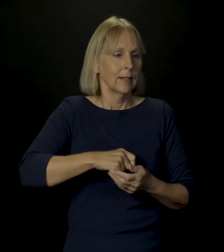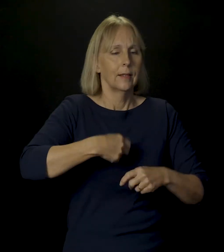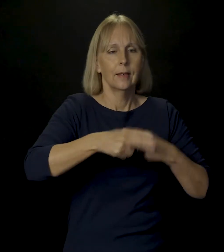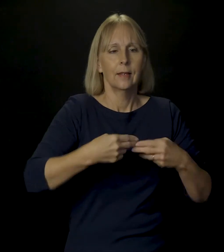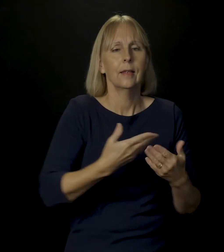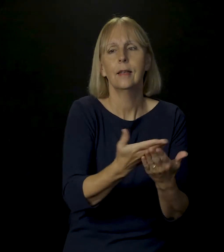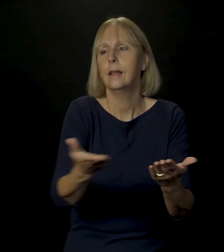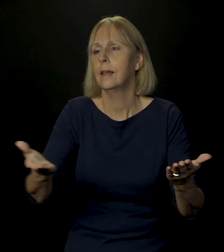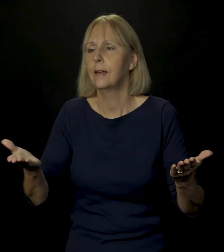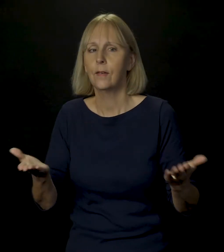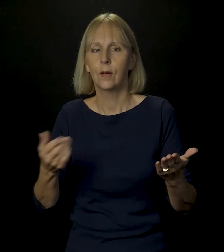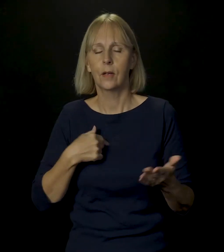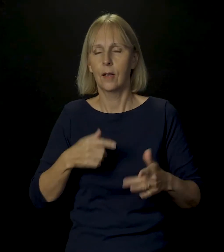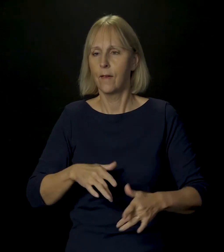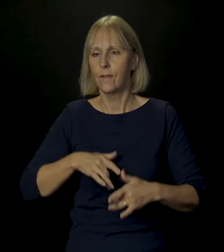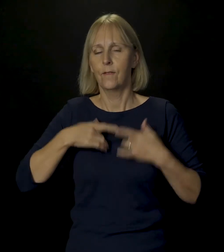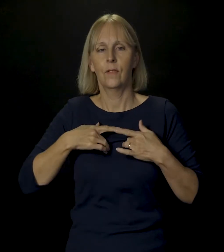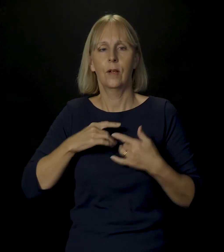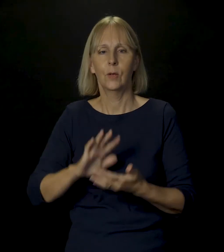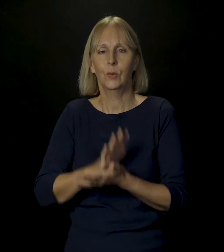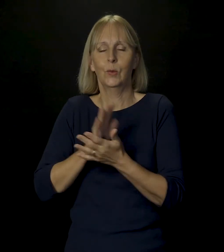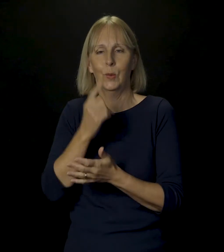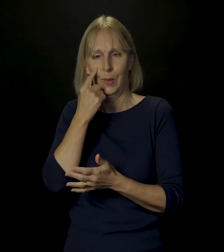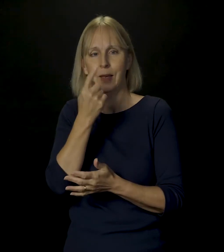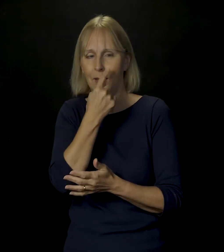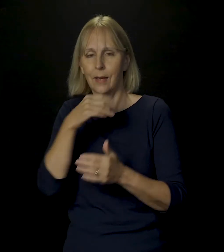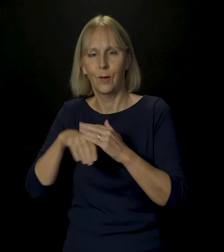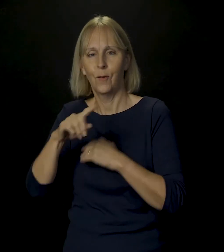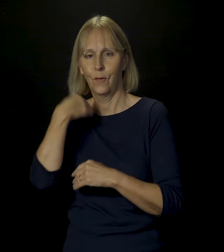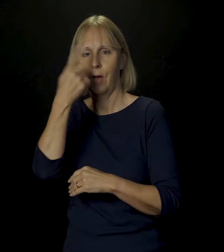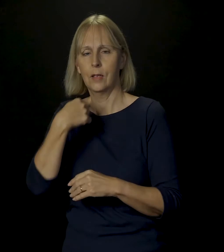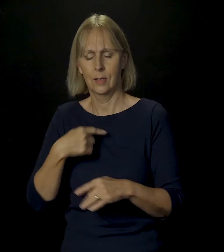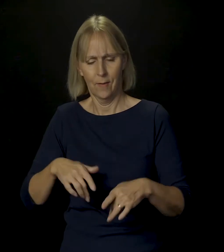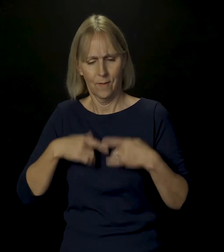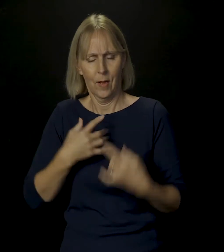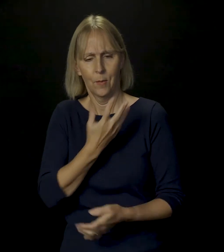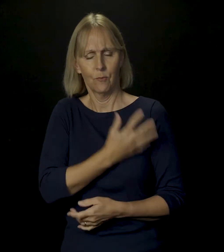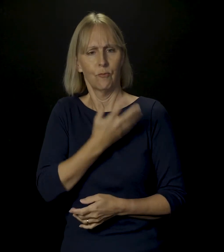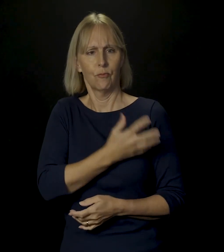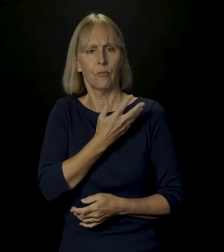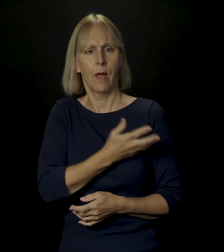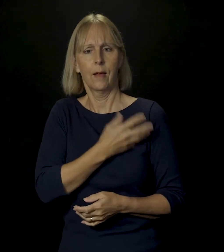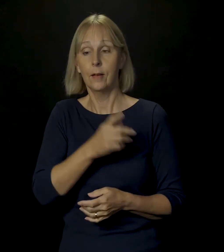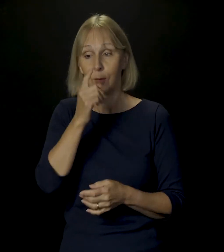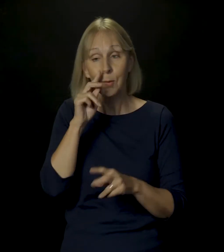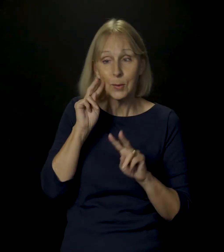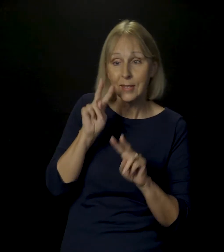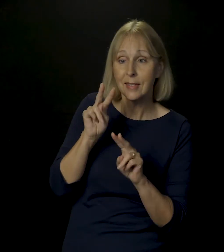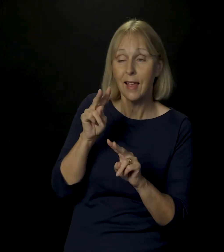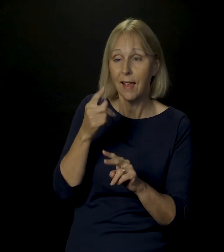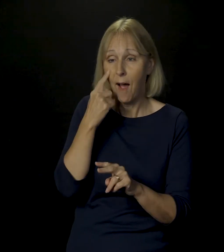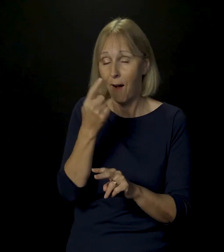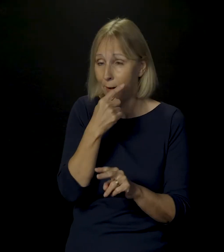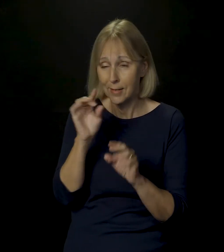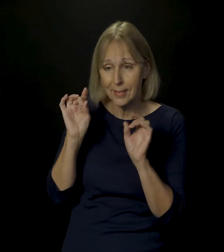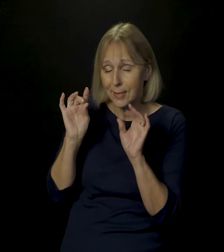And contributing Something Was just Absolutely beautiful She was proud As punch You couldn't help But see the